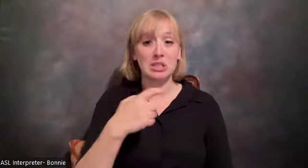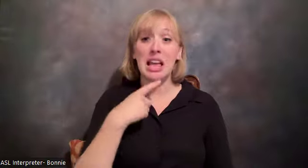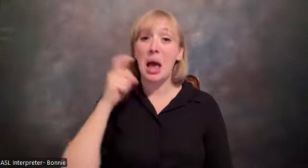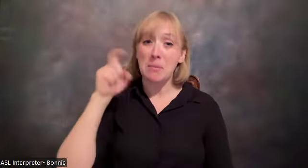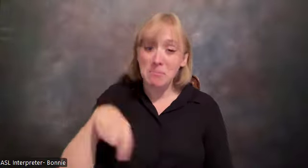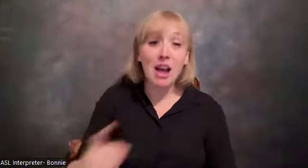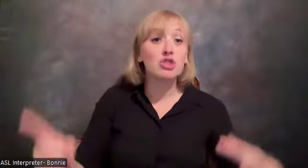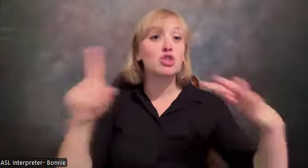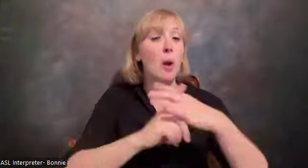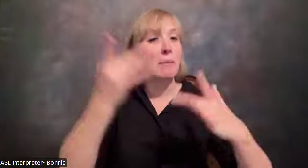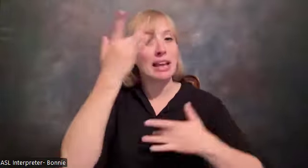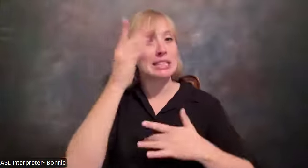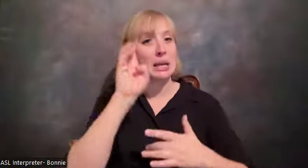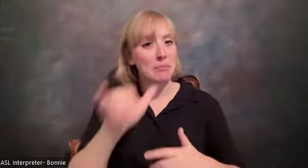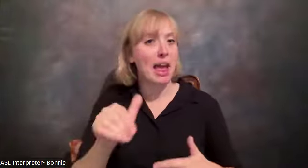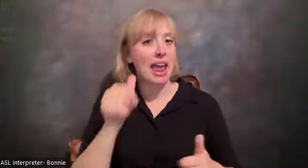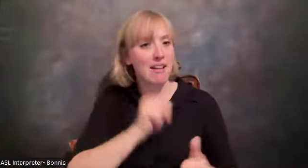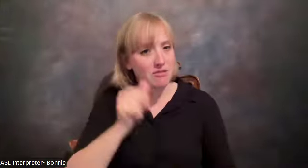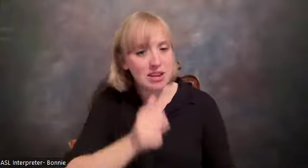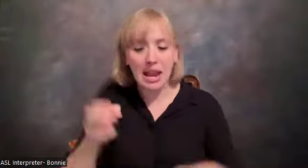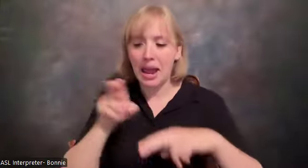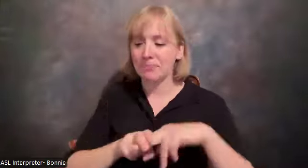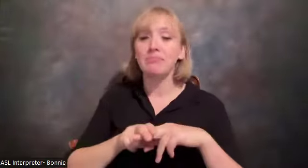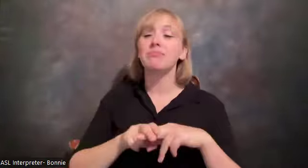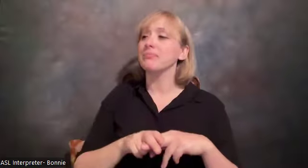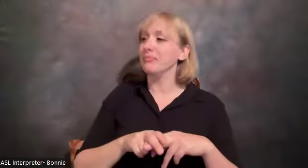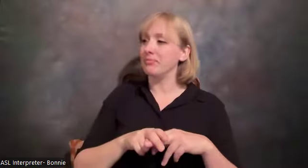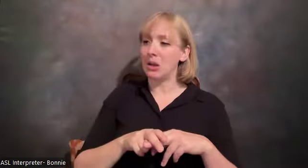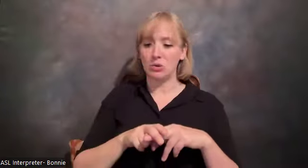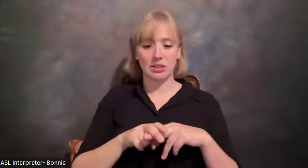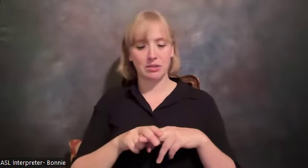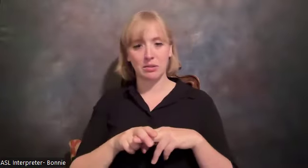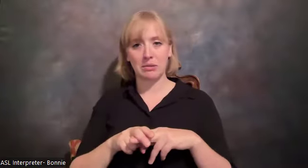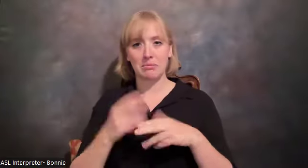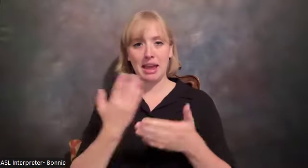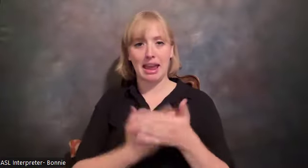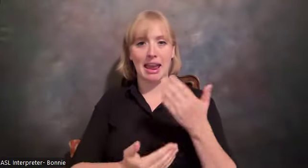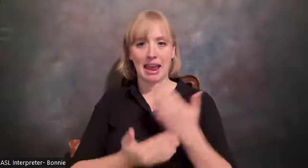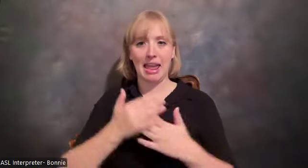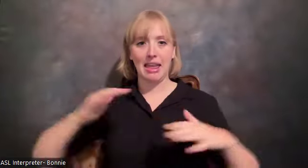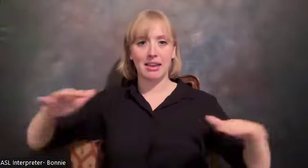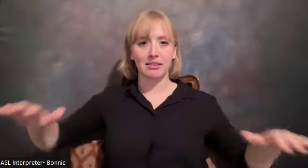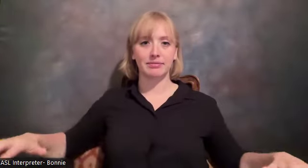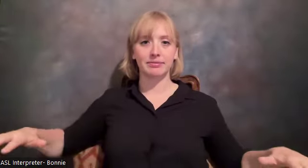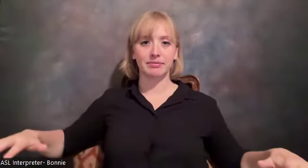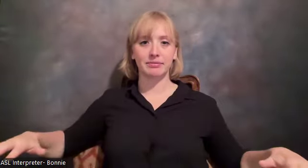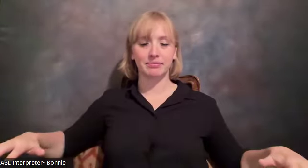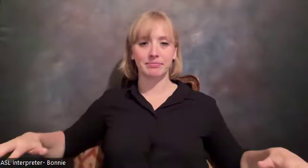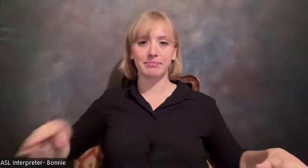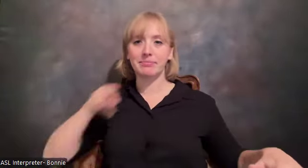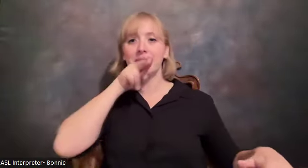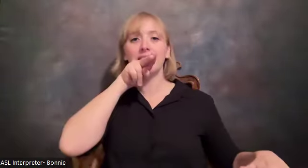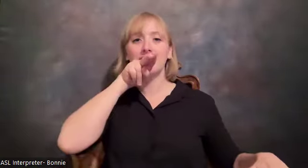sick bay every single morning before quarters. I'd have to sit in that chair. I'd have to sit there with my hands on the side and stick my tongue